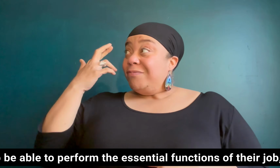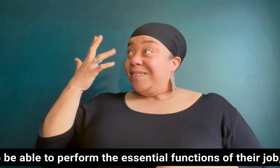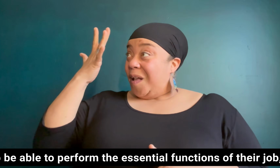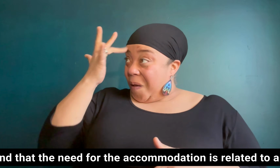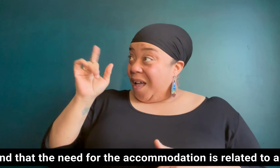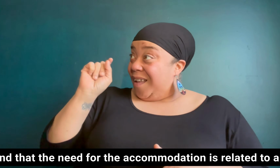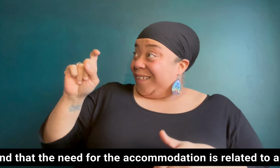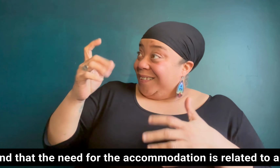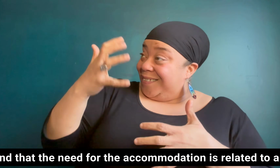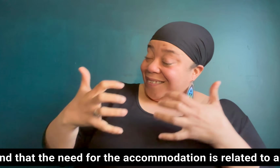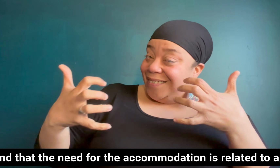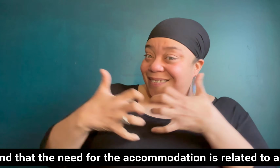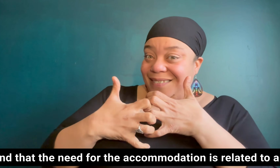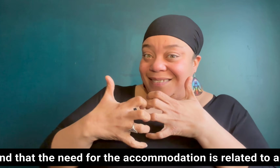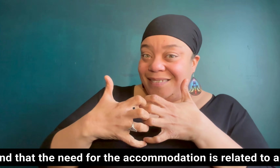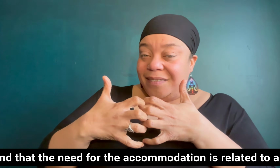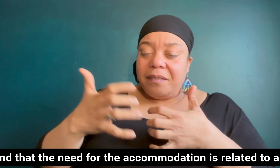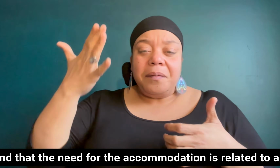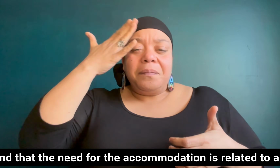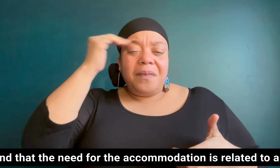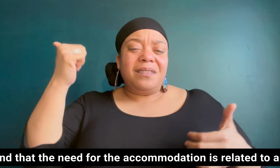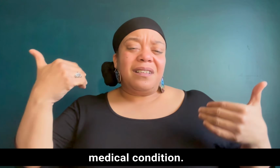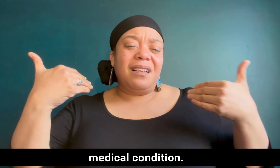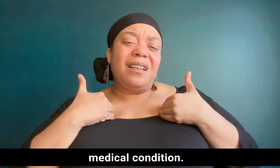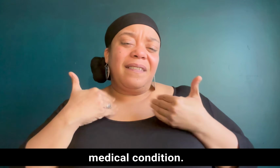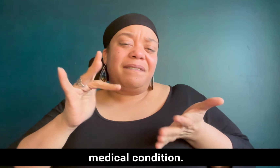and that the need for the accommodation is related to a medical condition.